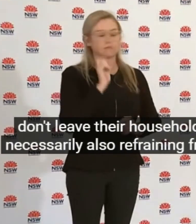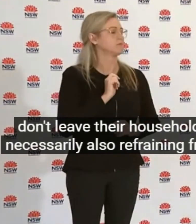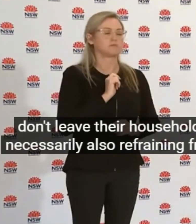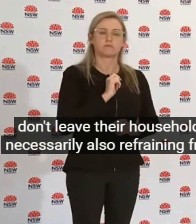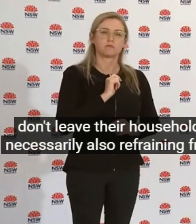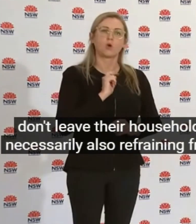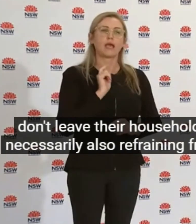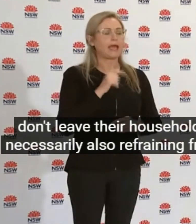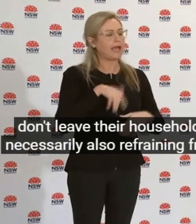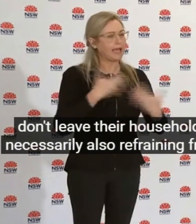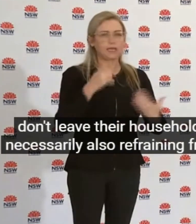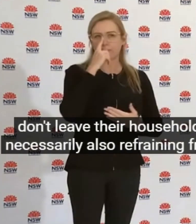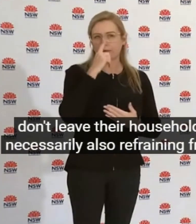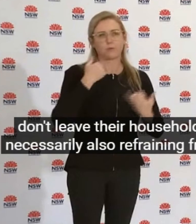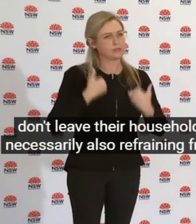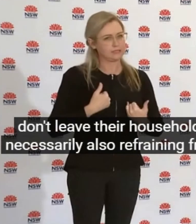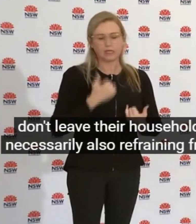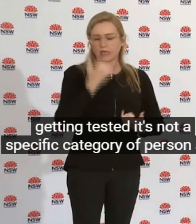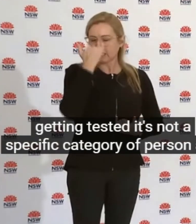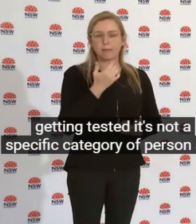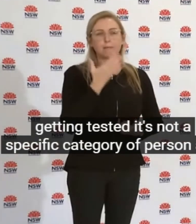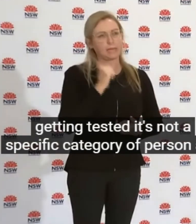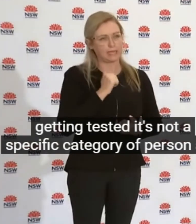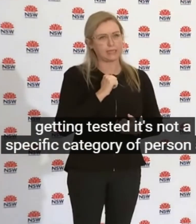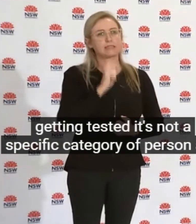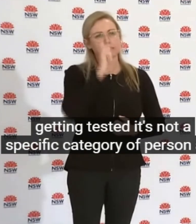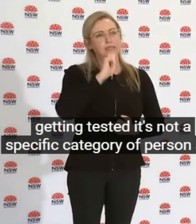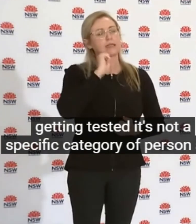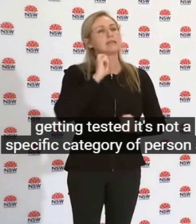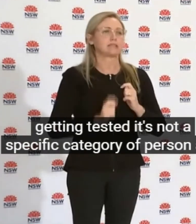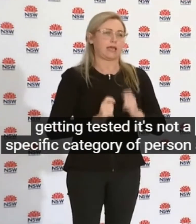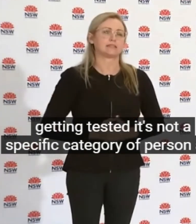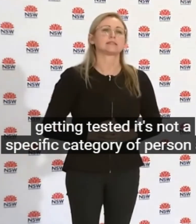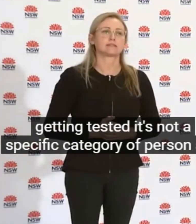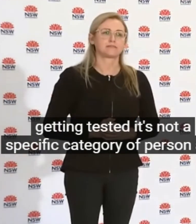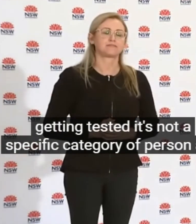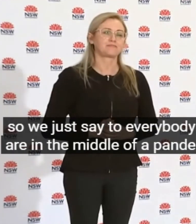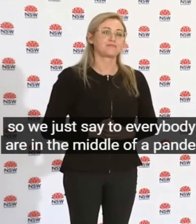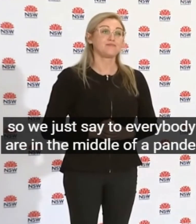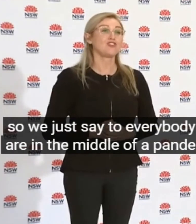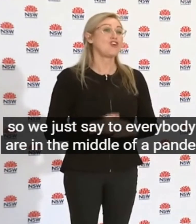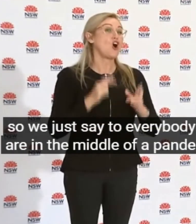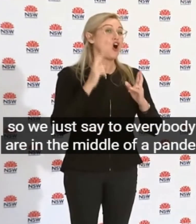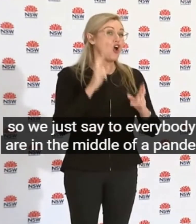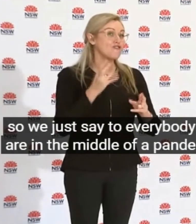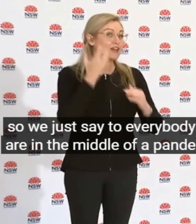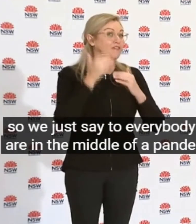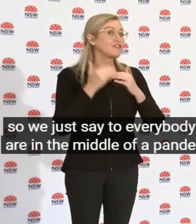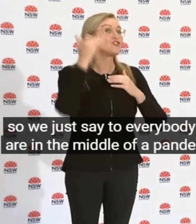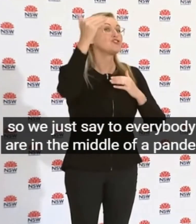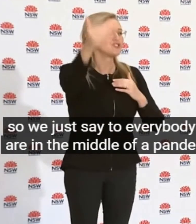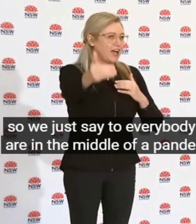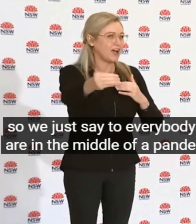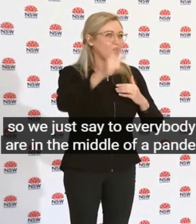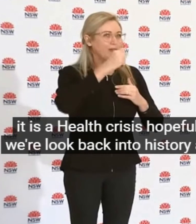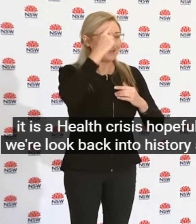middle of a pandemic. It is a health crisis. Hopefully we'll look back into history and realise this is the most difficult period of time our